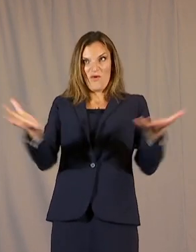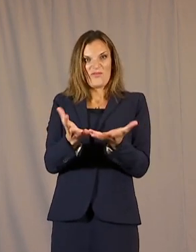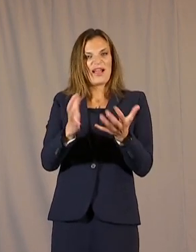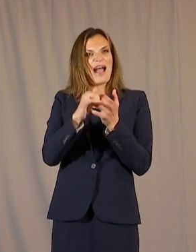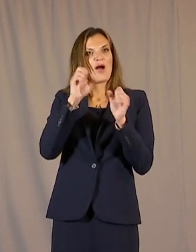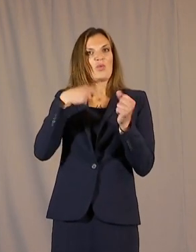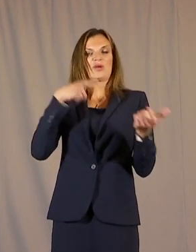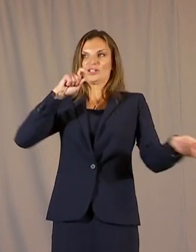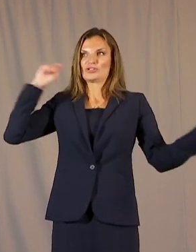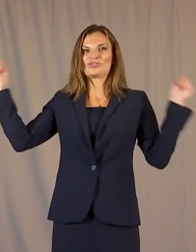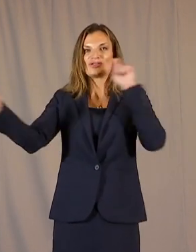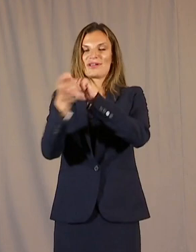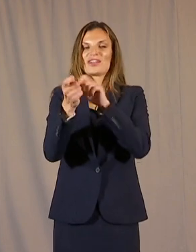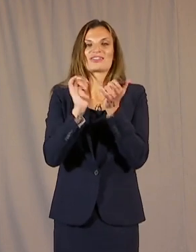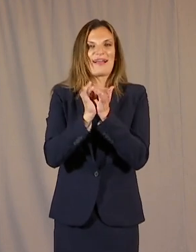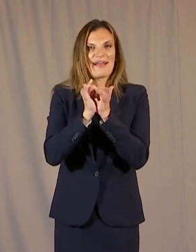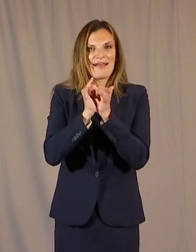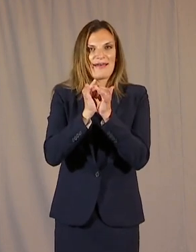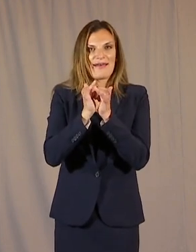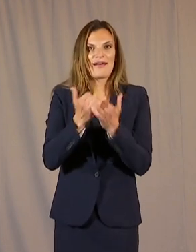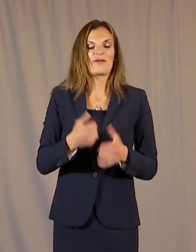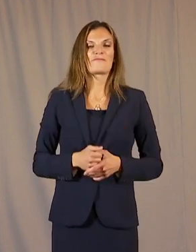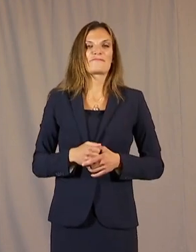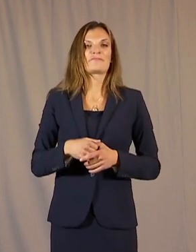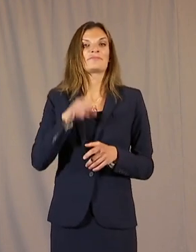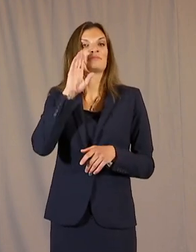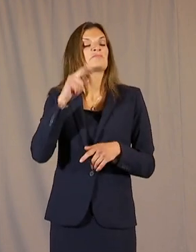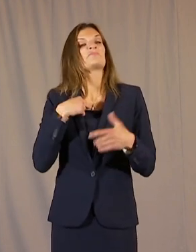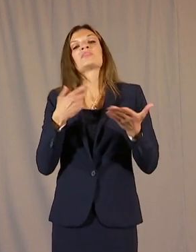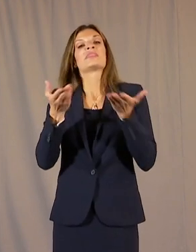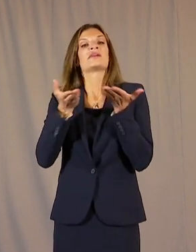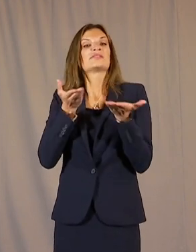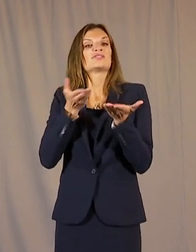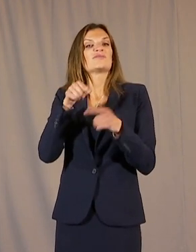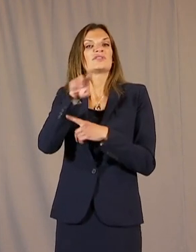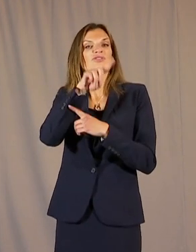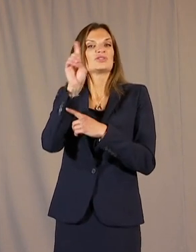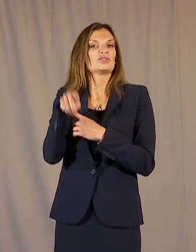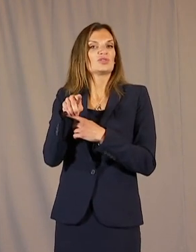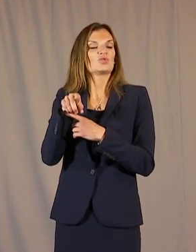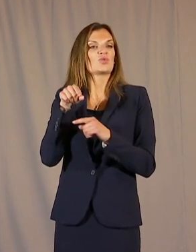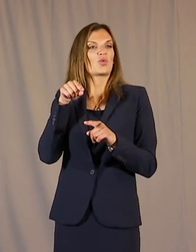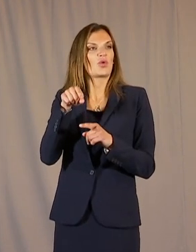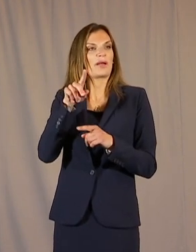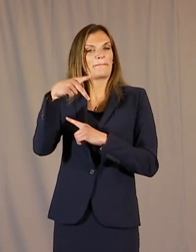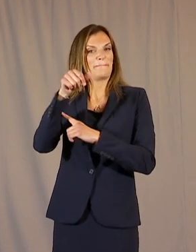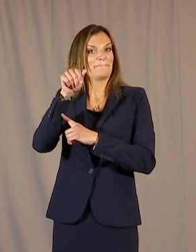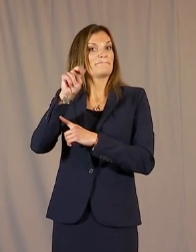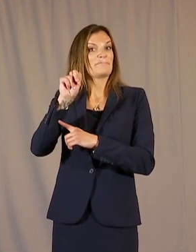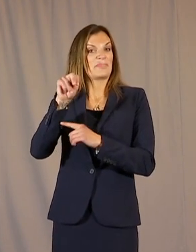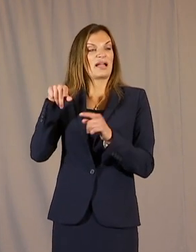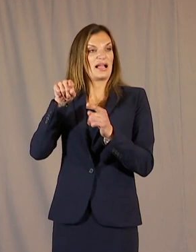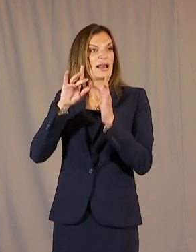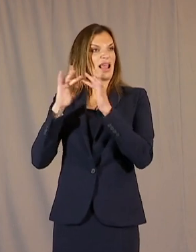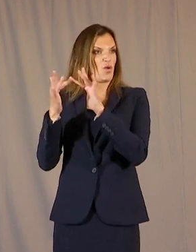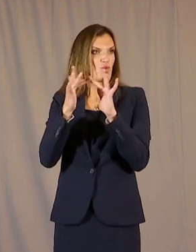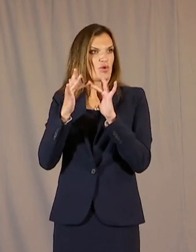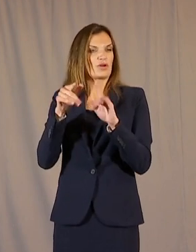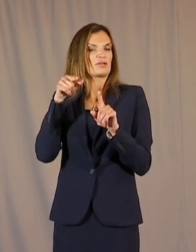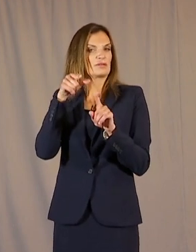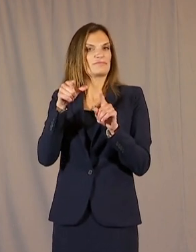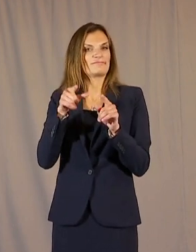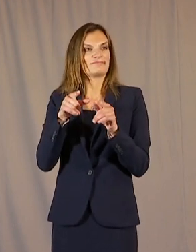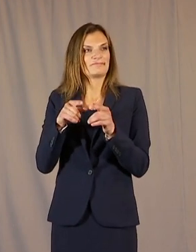that was really particularly joyful for me, serving as the CEO of the Detroit Parent Network, a small but mighty